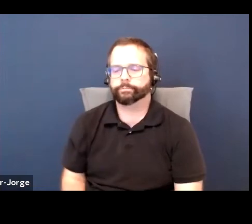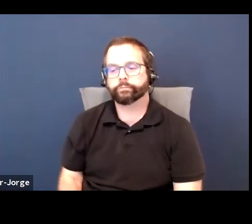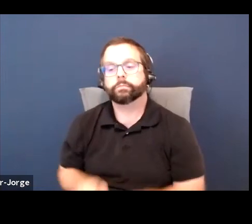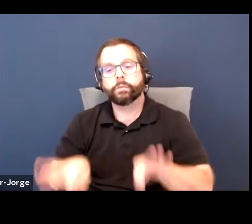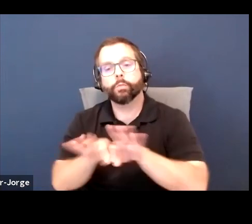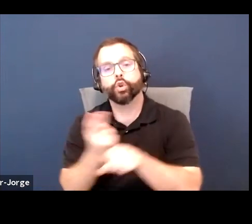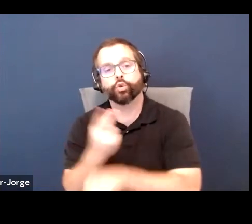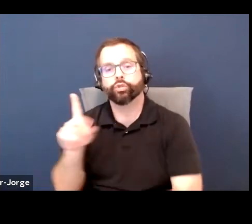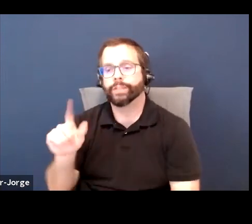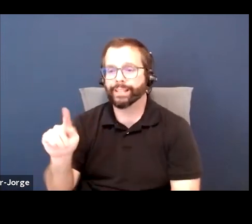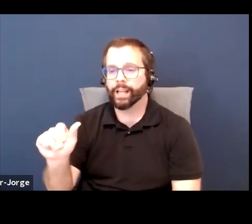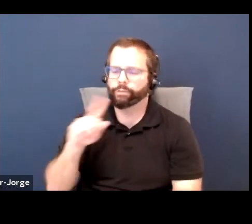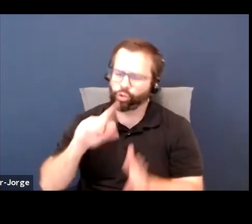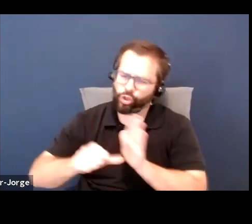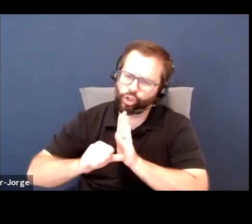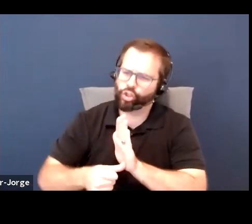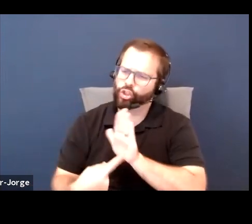accessible recreation in our area.